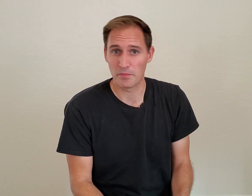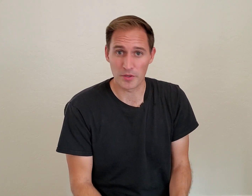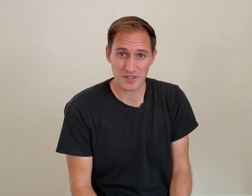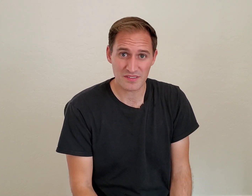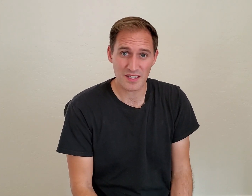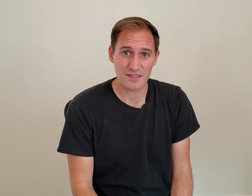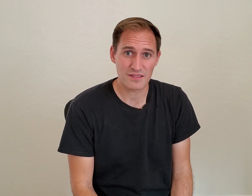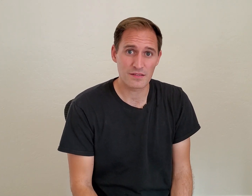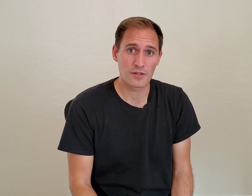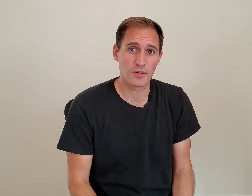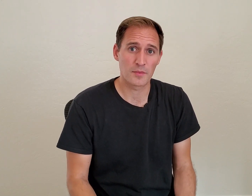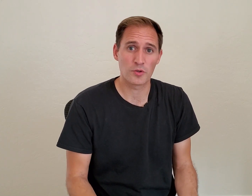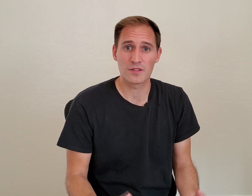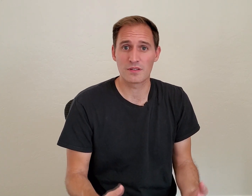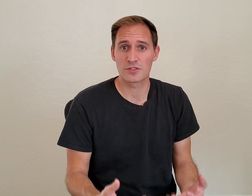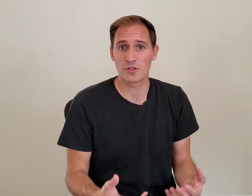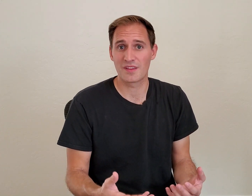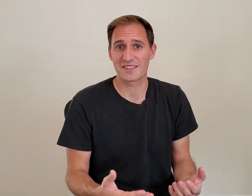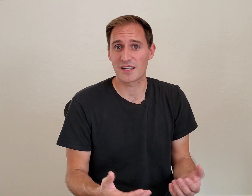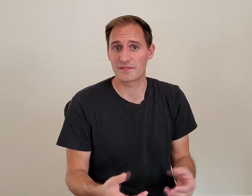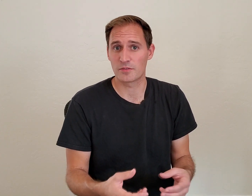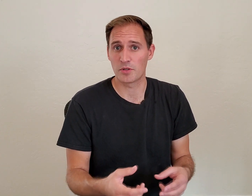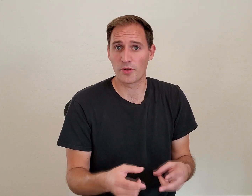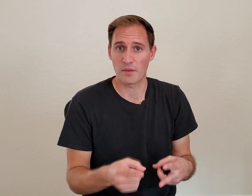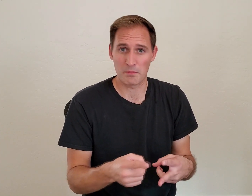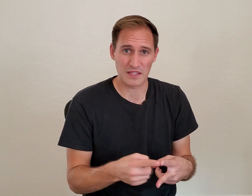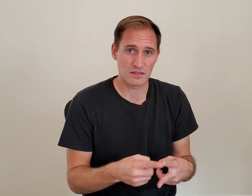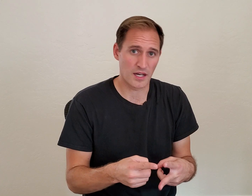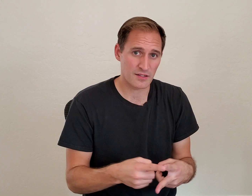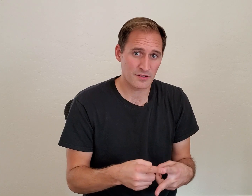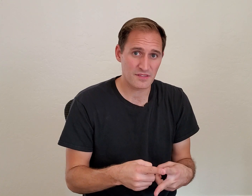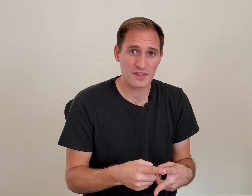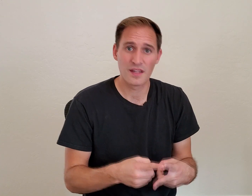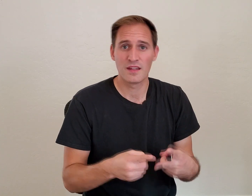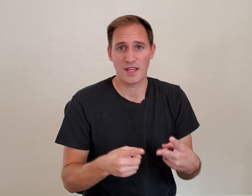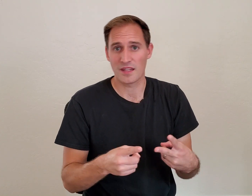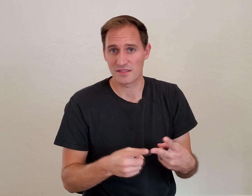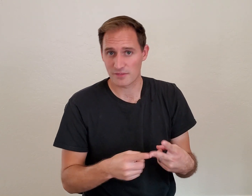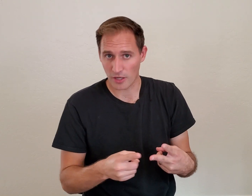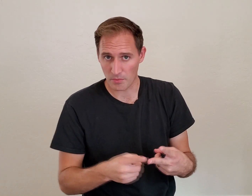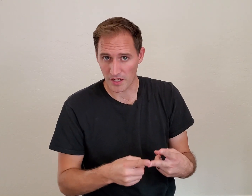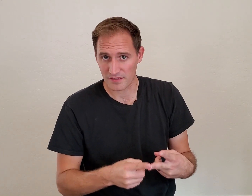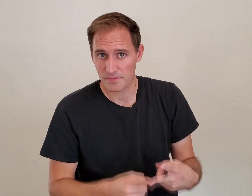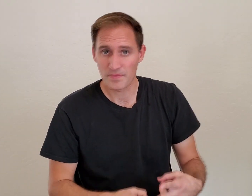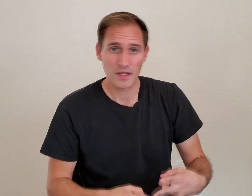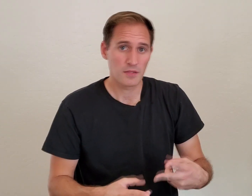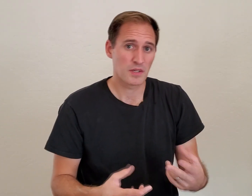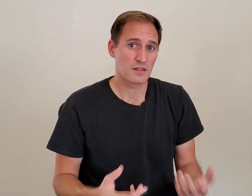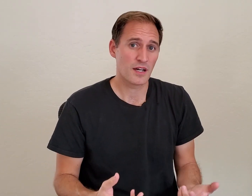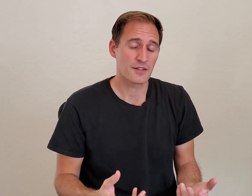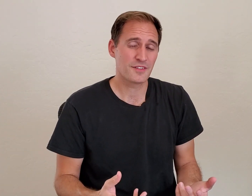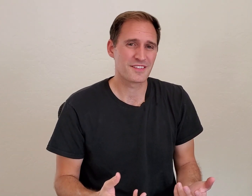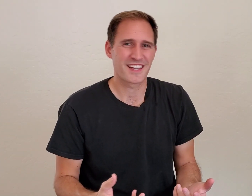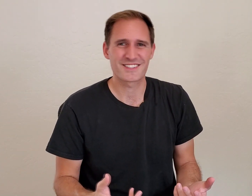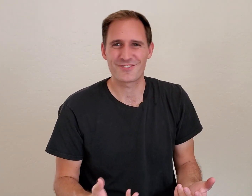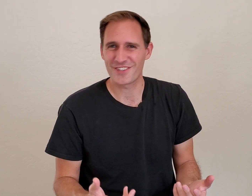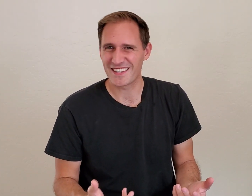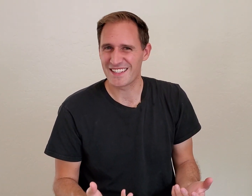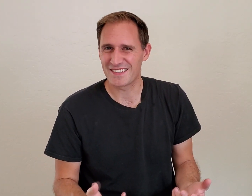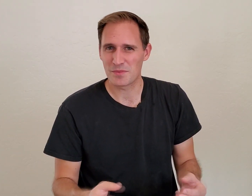bonus signs. So I'm going to show you the sign for both McDonald's and Starbucks. McDonald's is actually really easy because